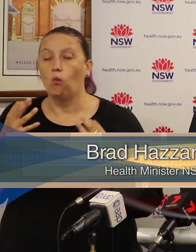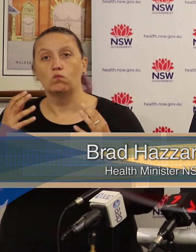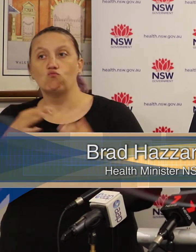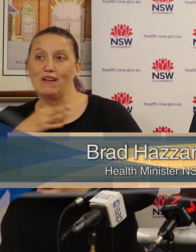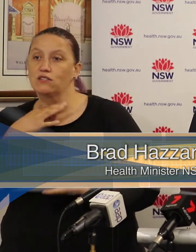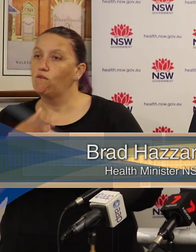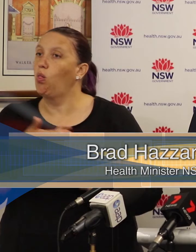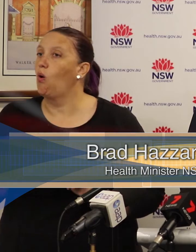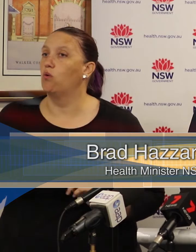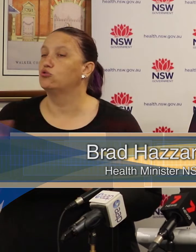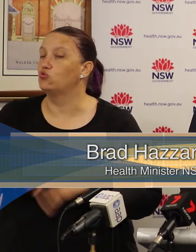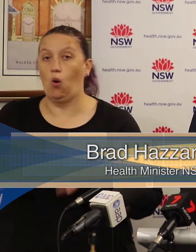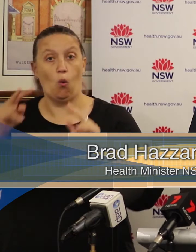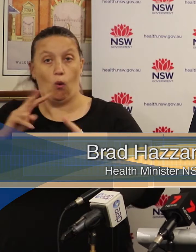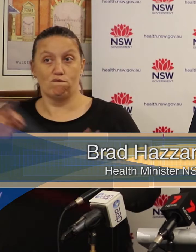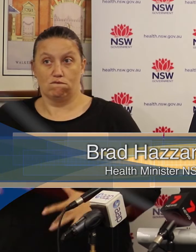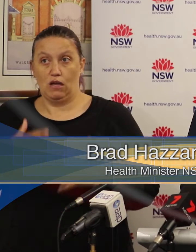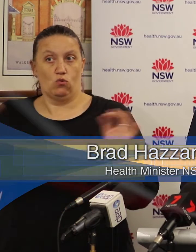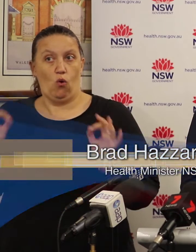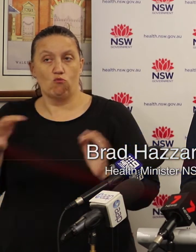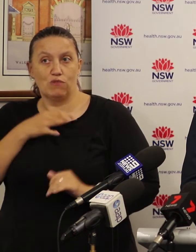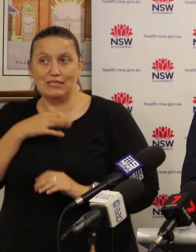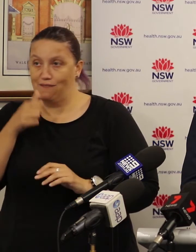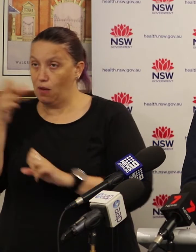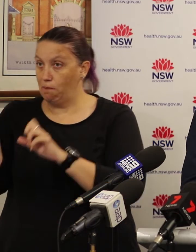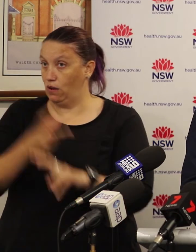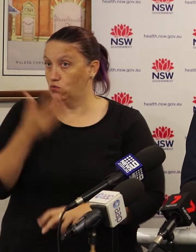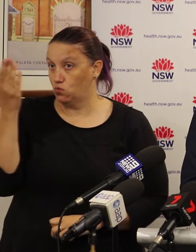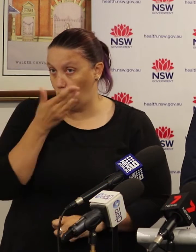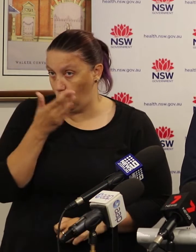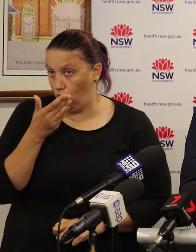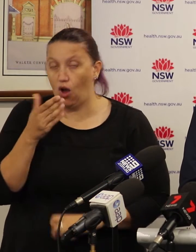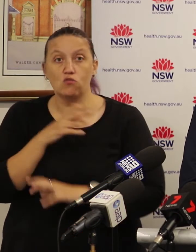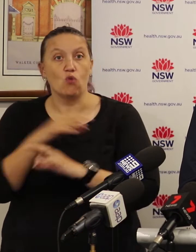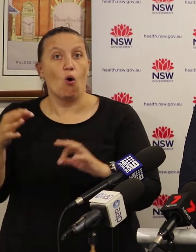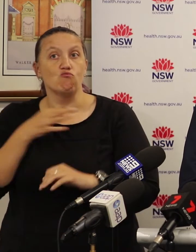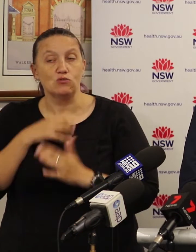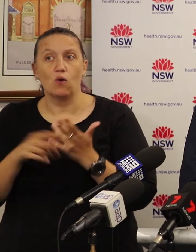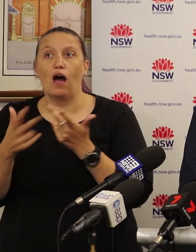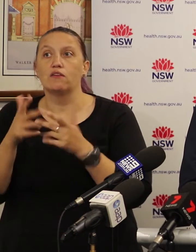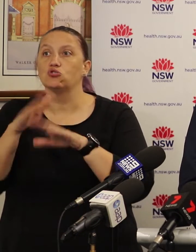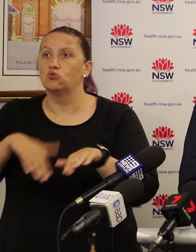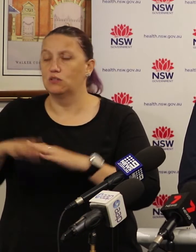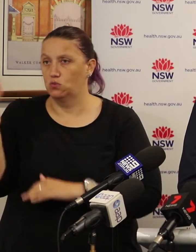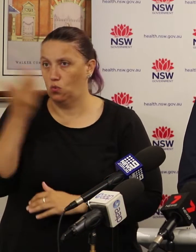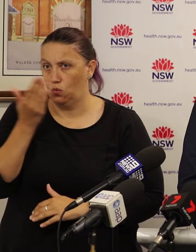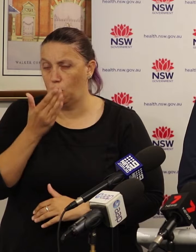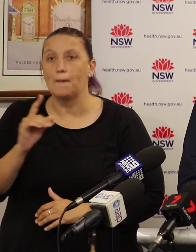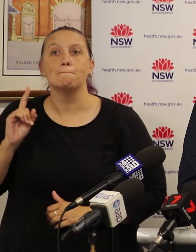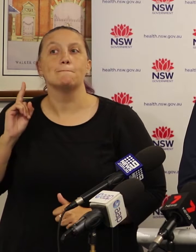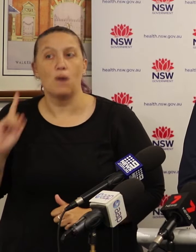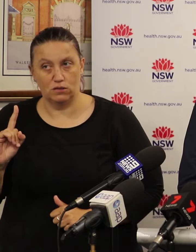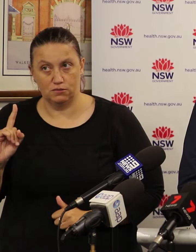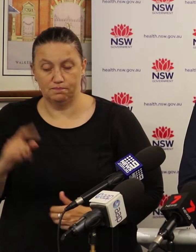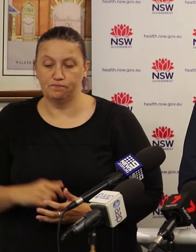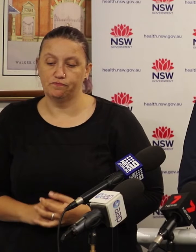risks to those children if they were to return to our school, or indeed to other children in the school. But this